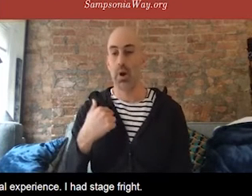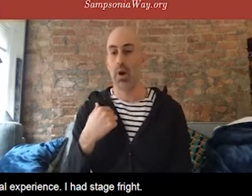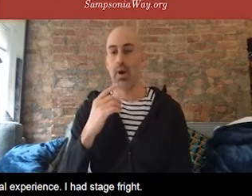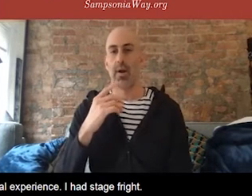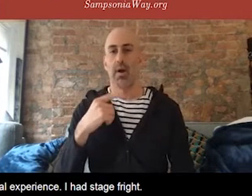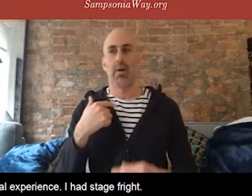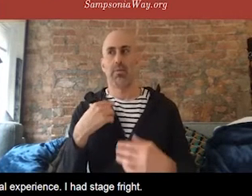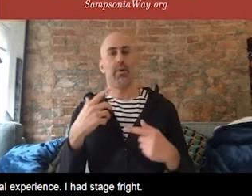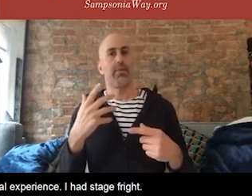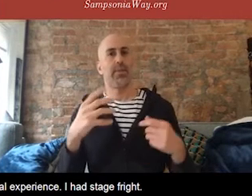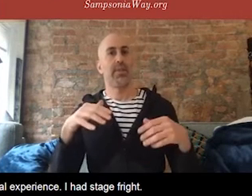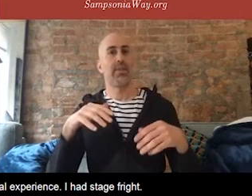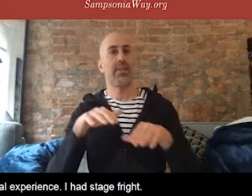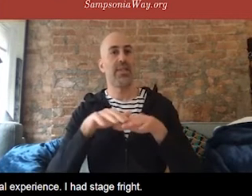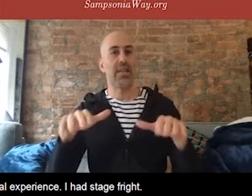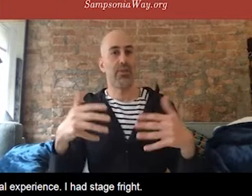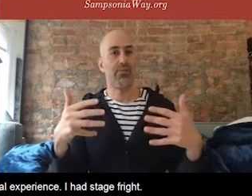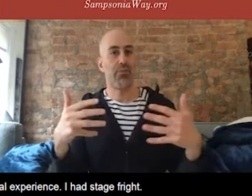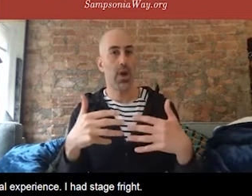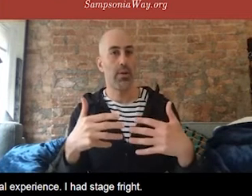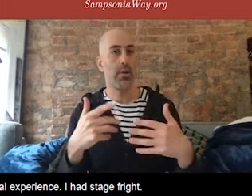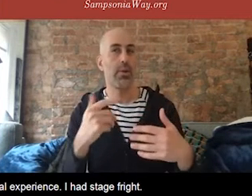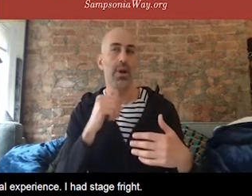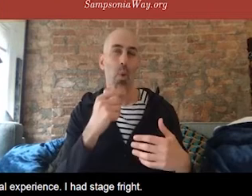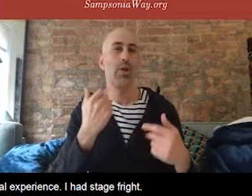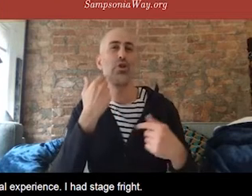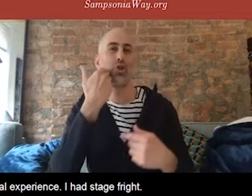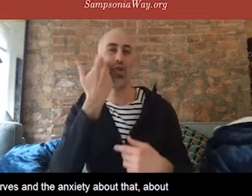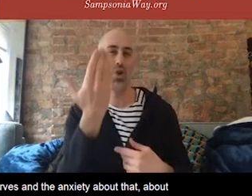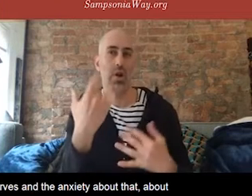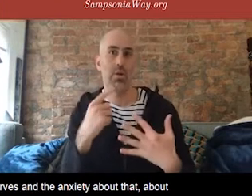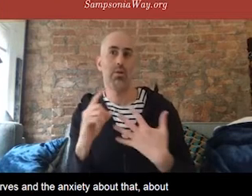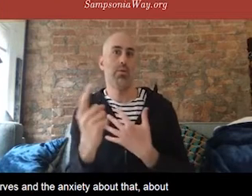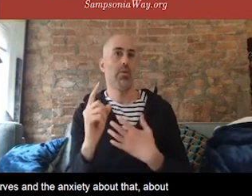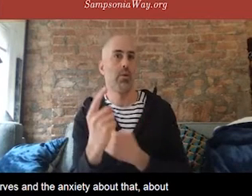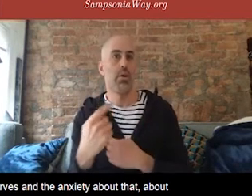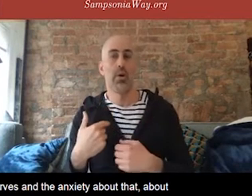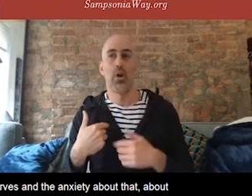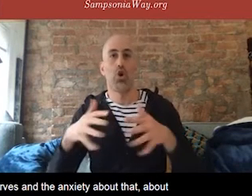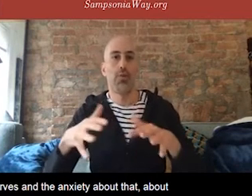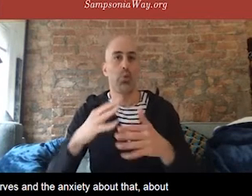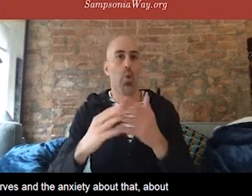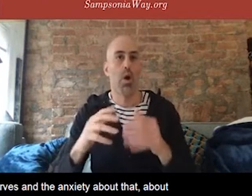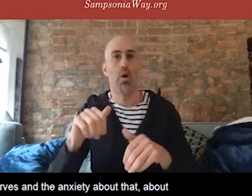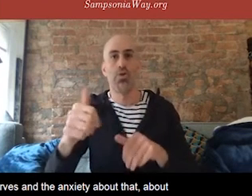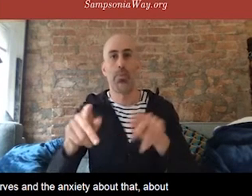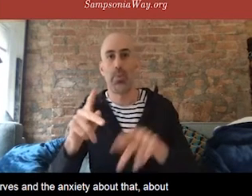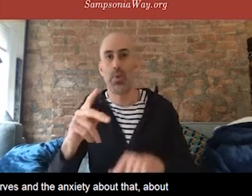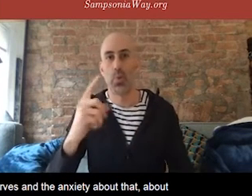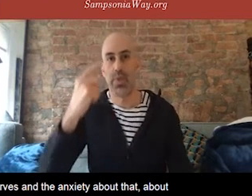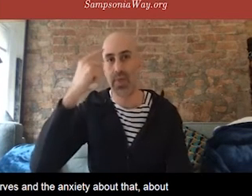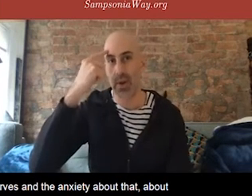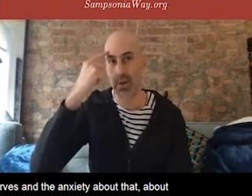Yeah, so for me, my own personal experience, I had stage fright. Well, I was shy, had a little bit